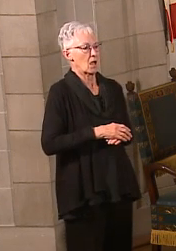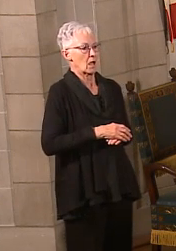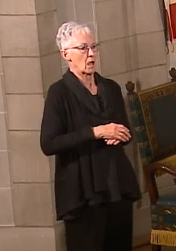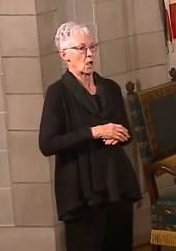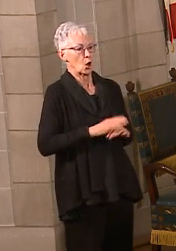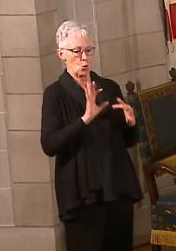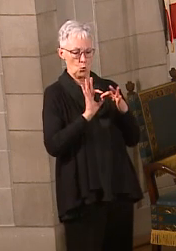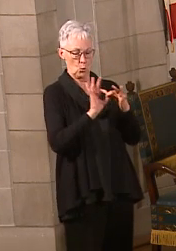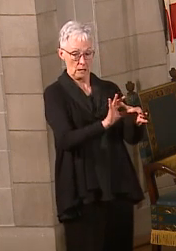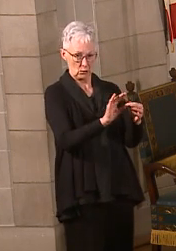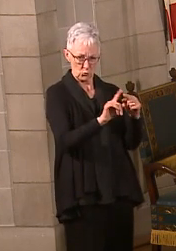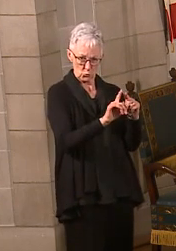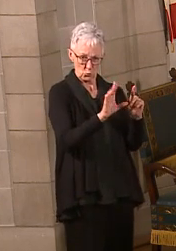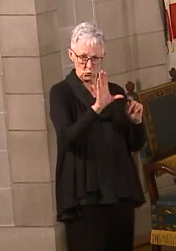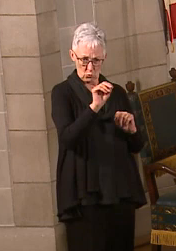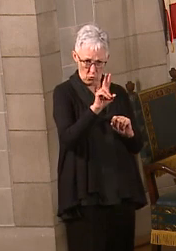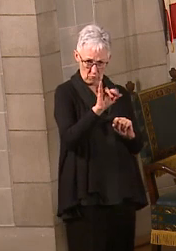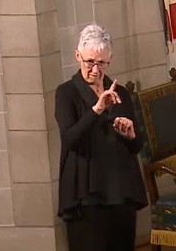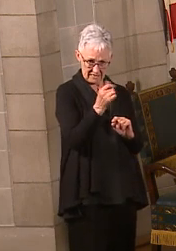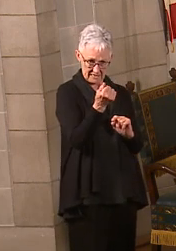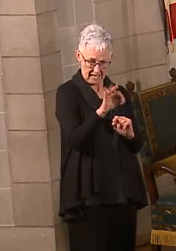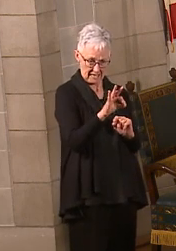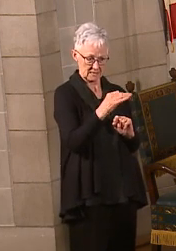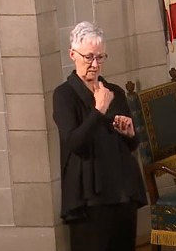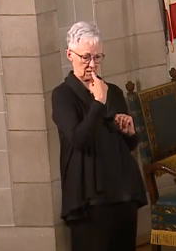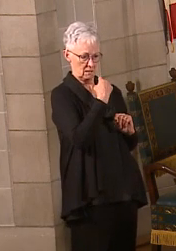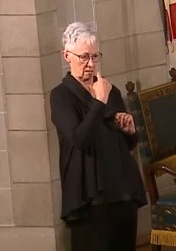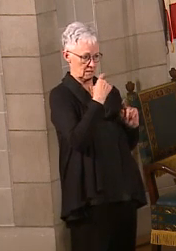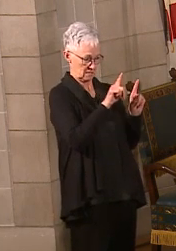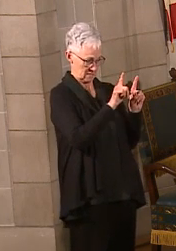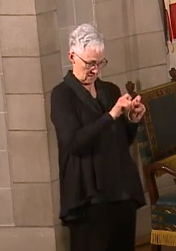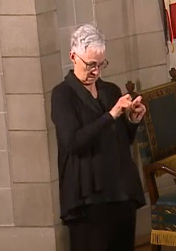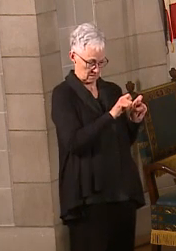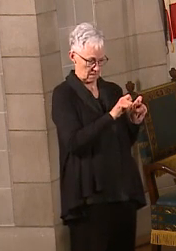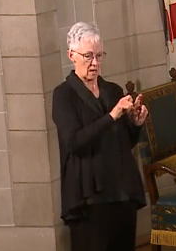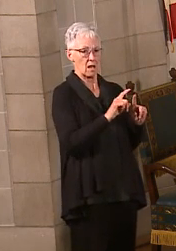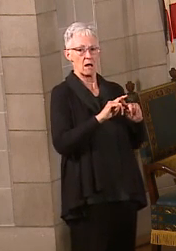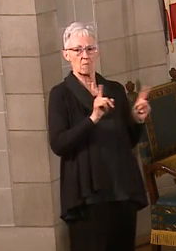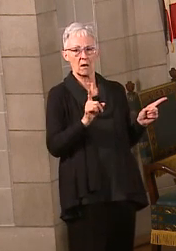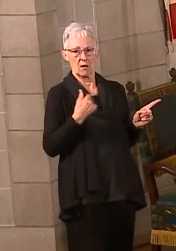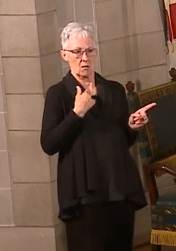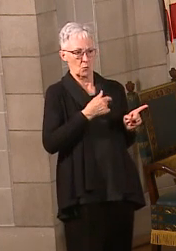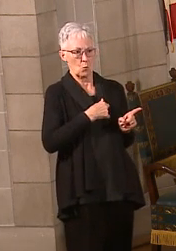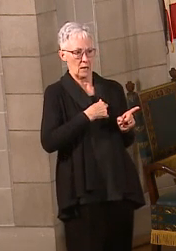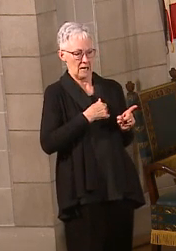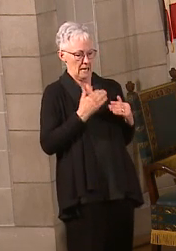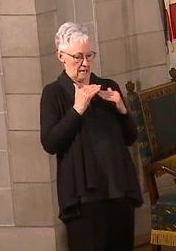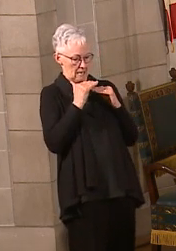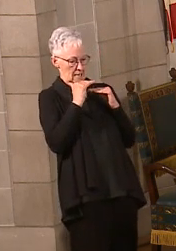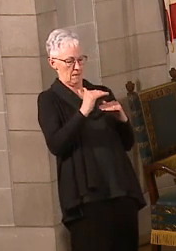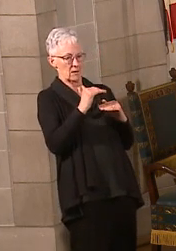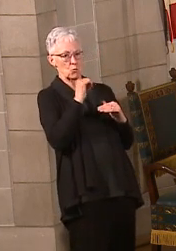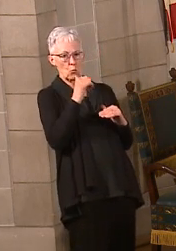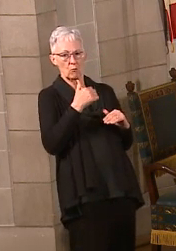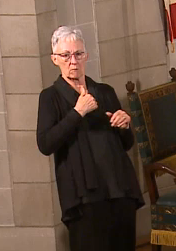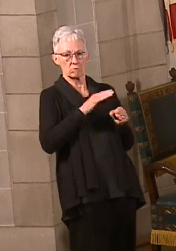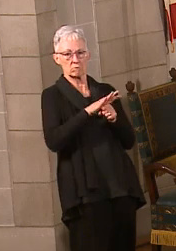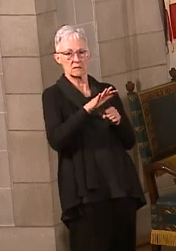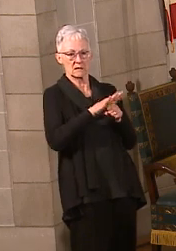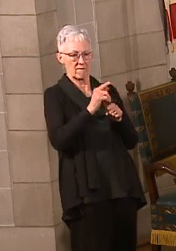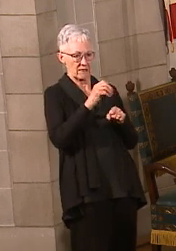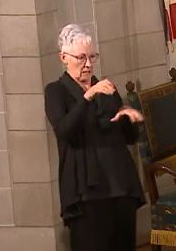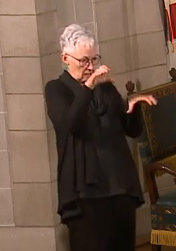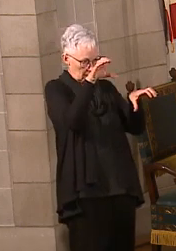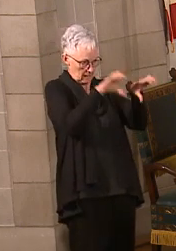have people who want to do the testing, but the limits on reagents that we have to actually do the test. So we've